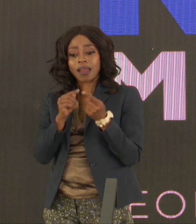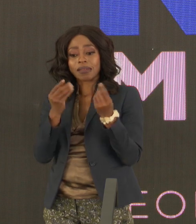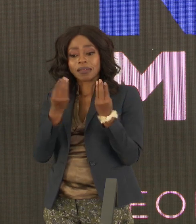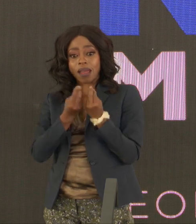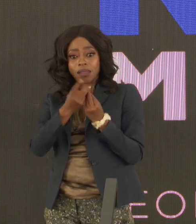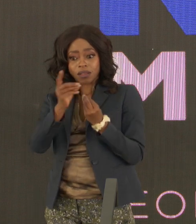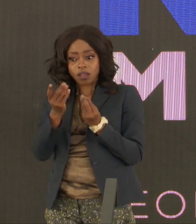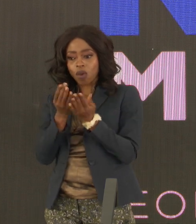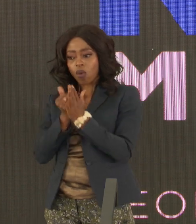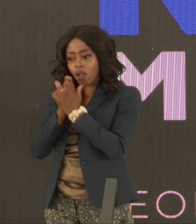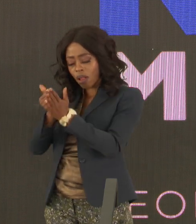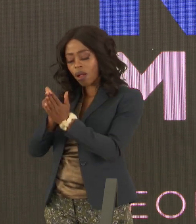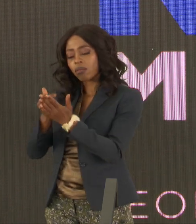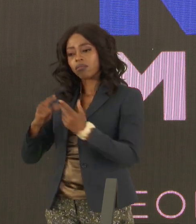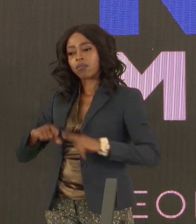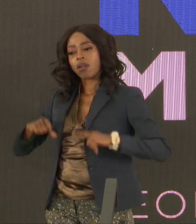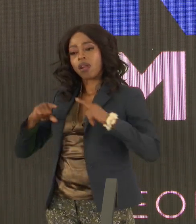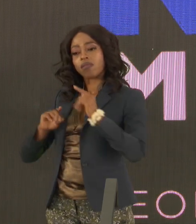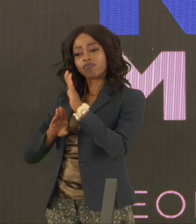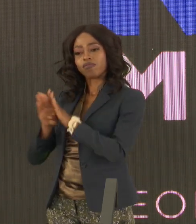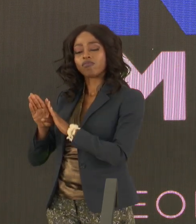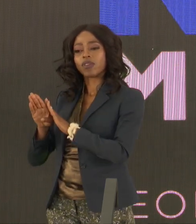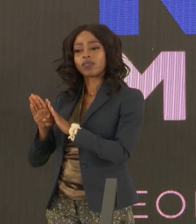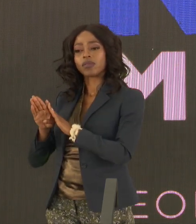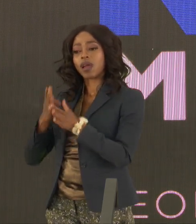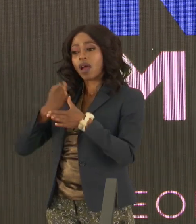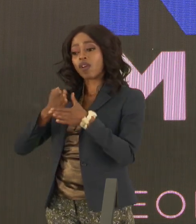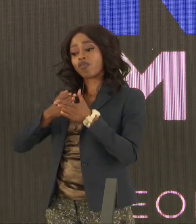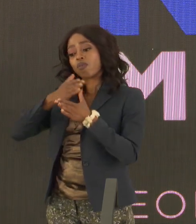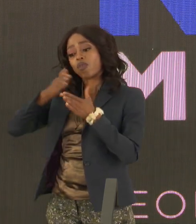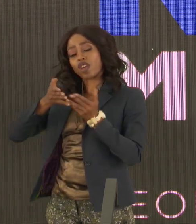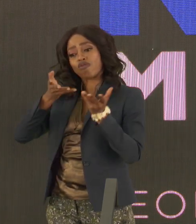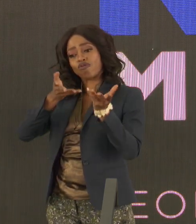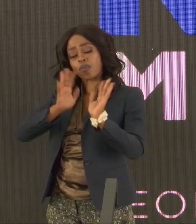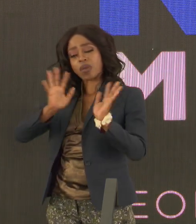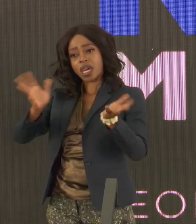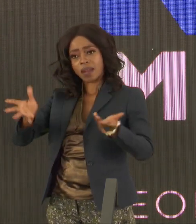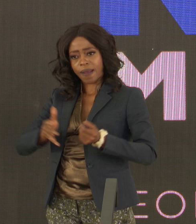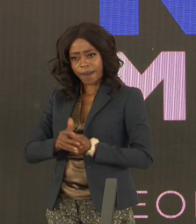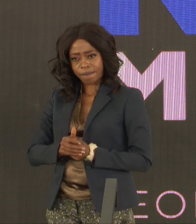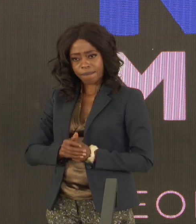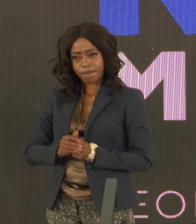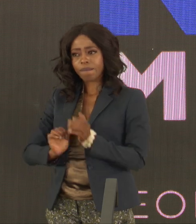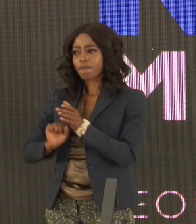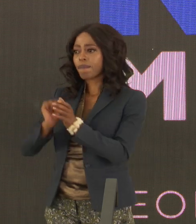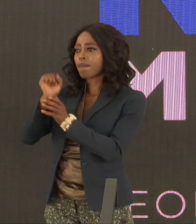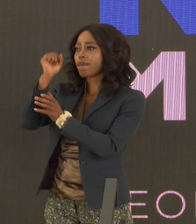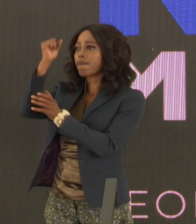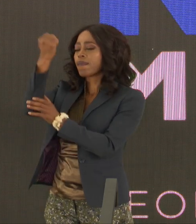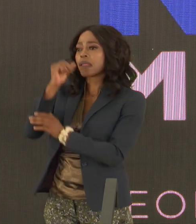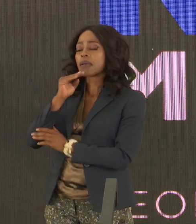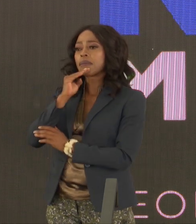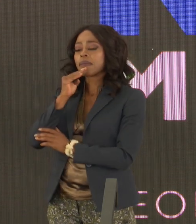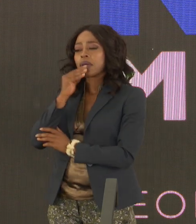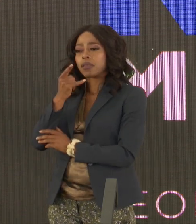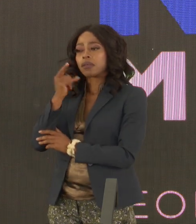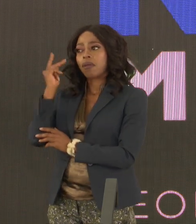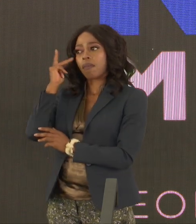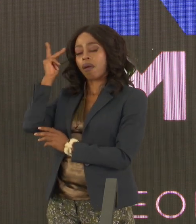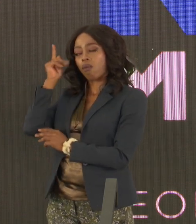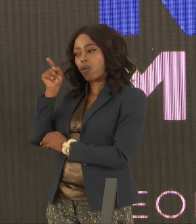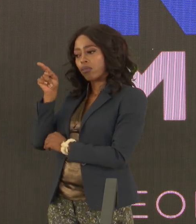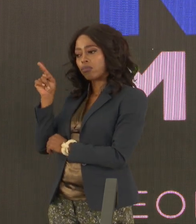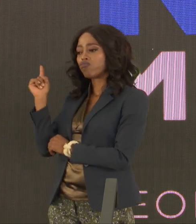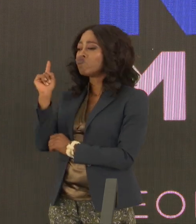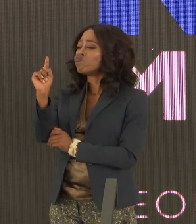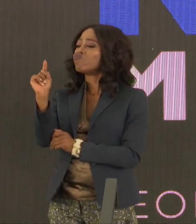lives and give them dignity. That's our job this weekend. So Rise Mzansi believes in a new normal where parents can go to